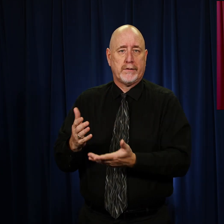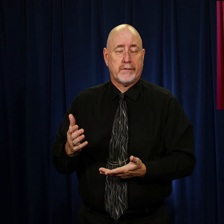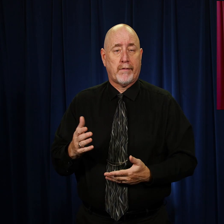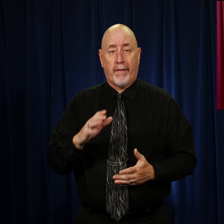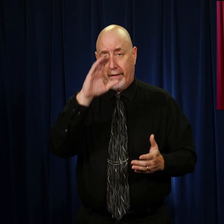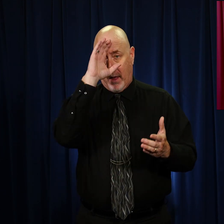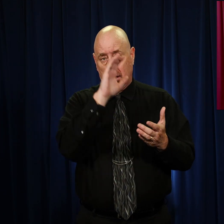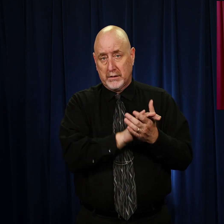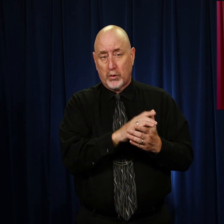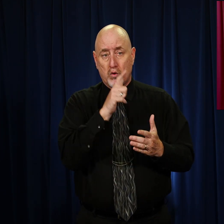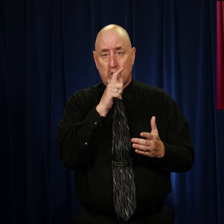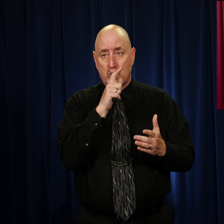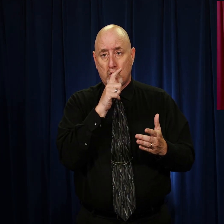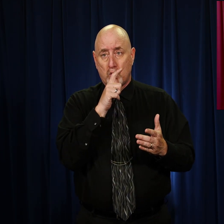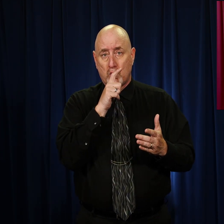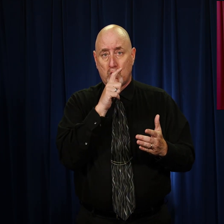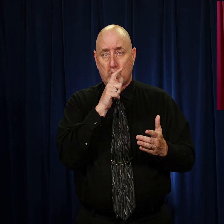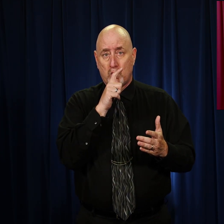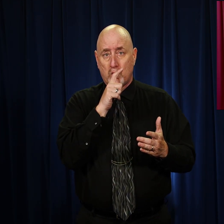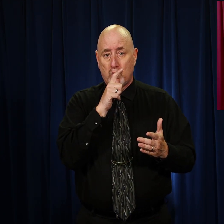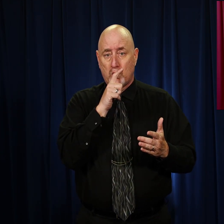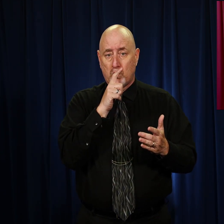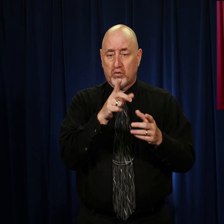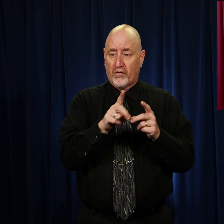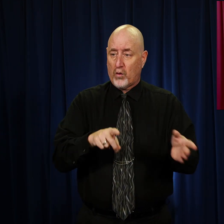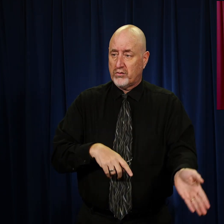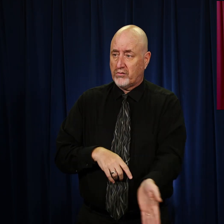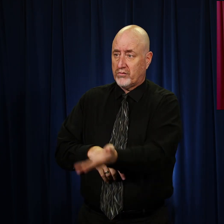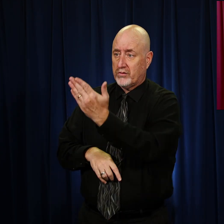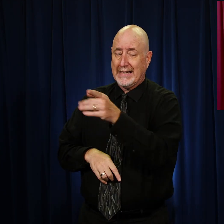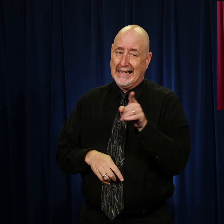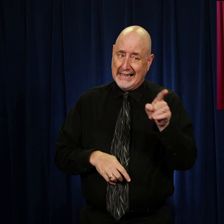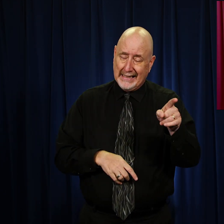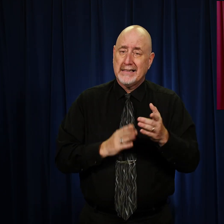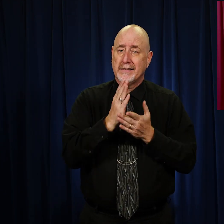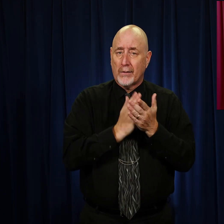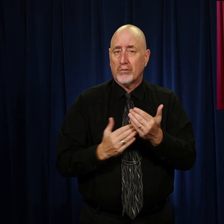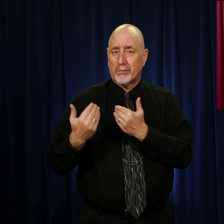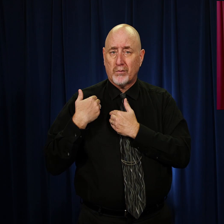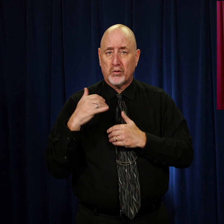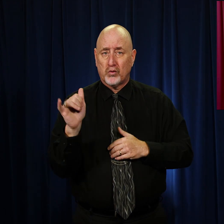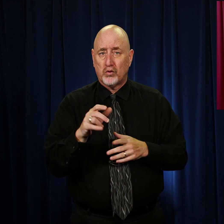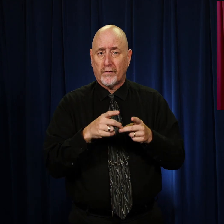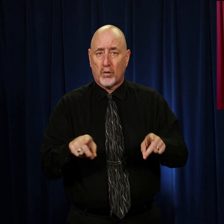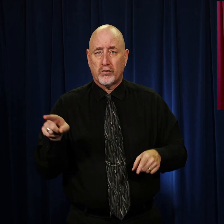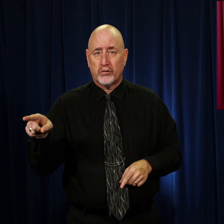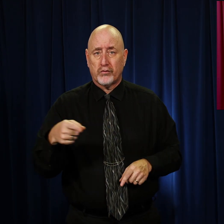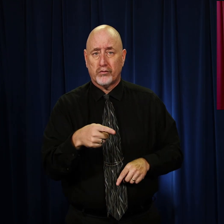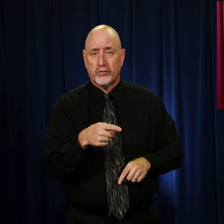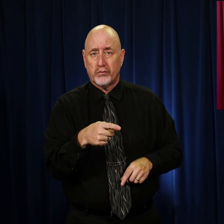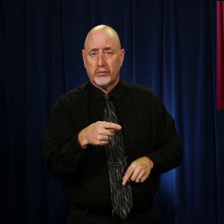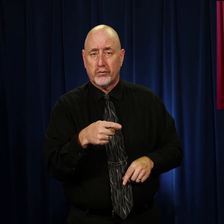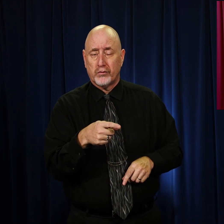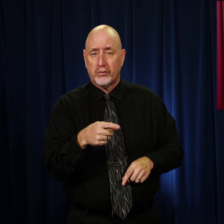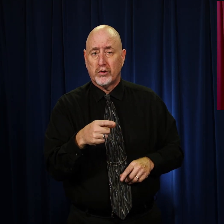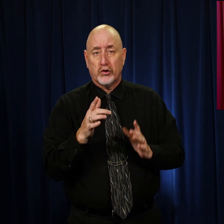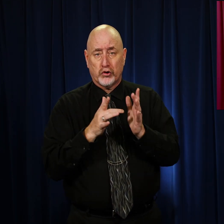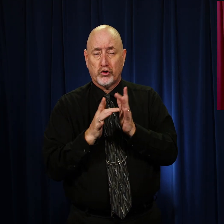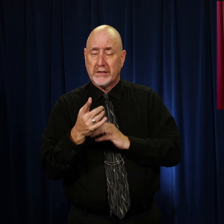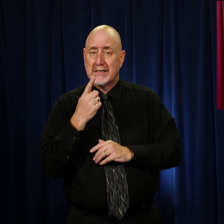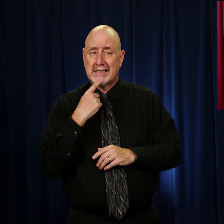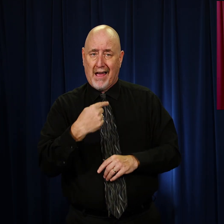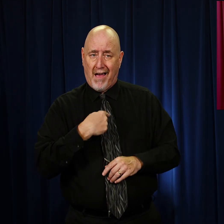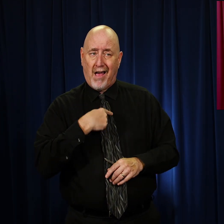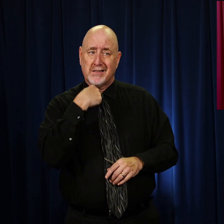The husband that has exposed her to this fate must bear some of the responsibility for divorcing her. Because Jesus